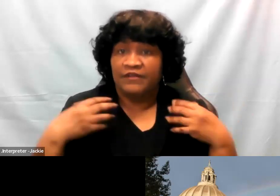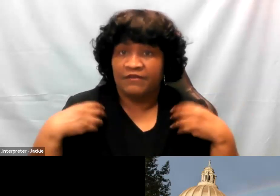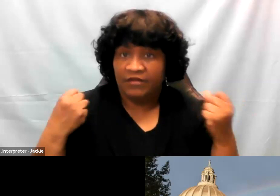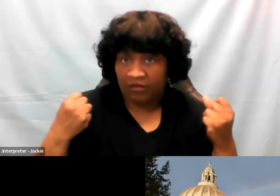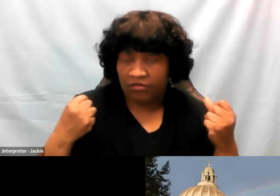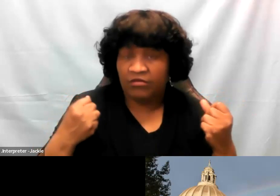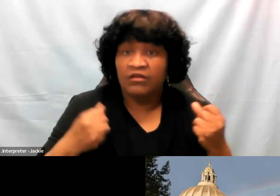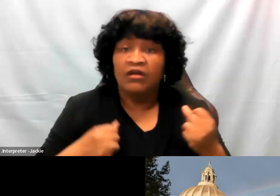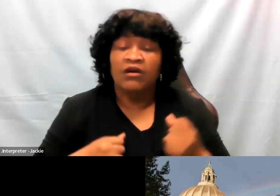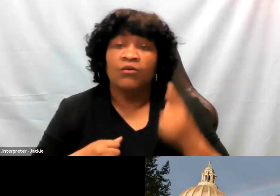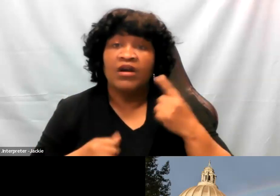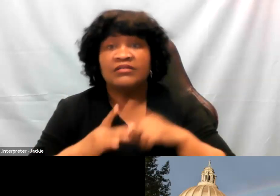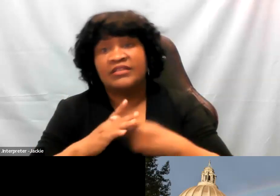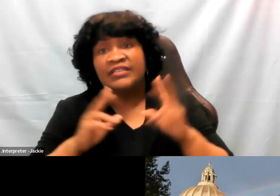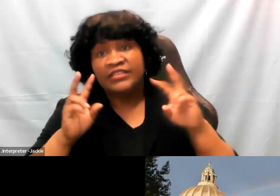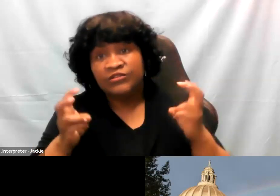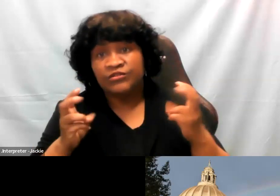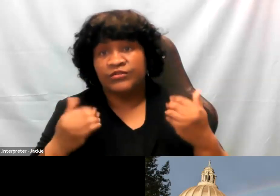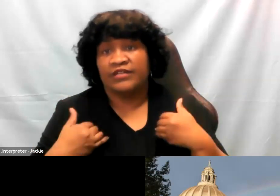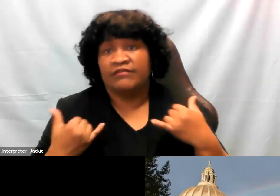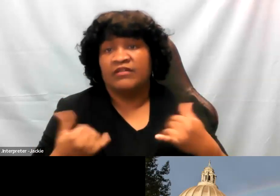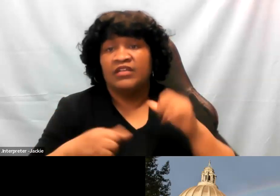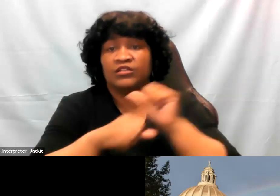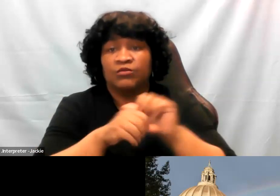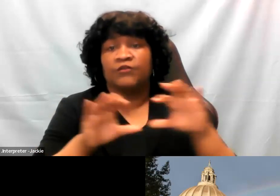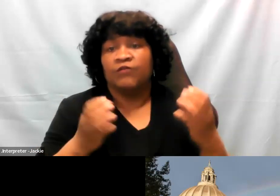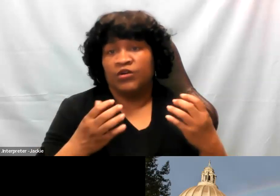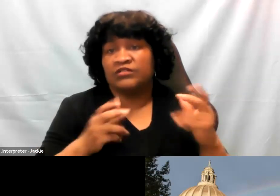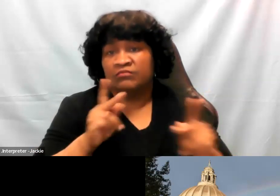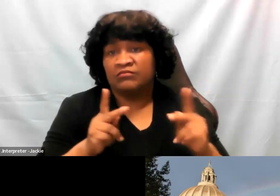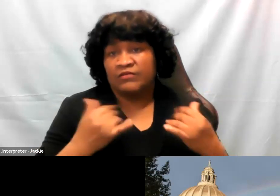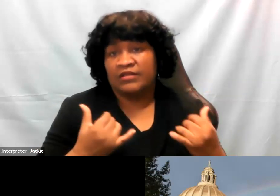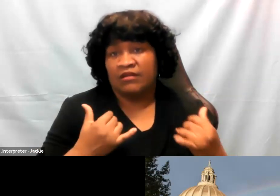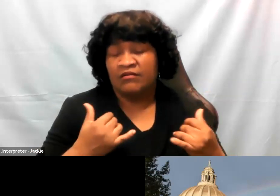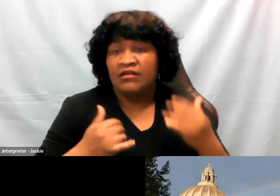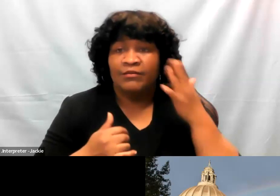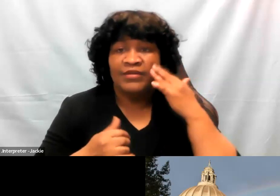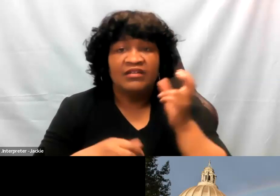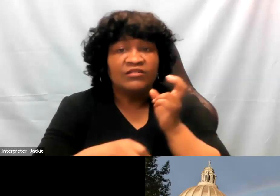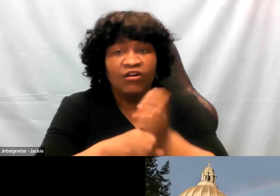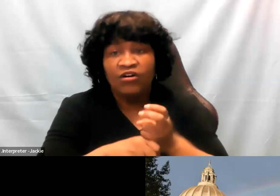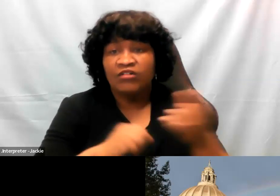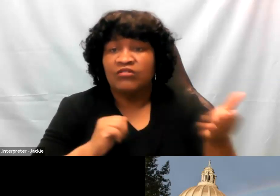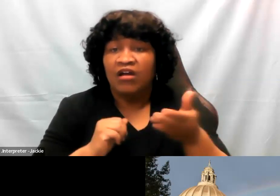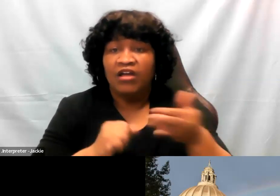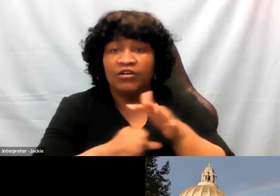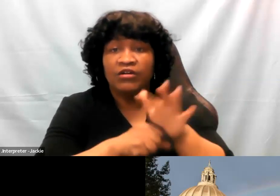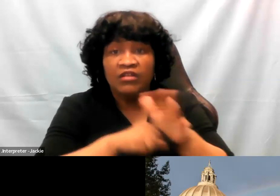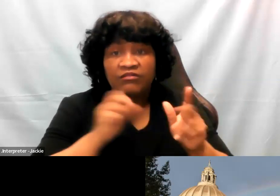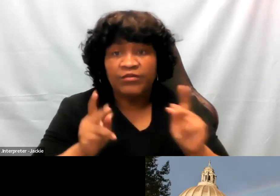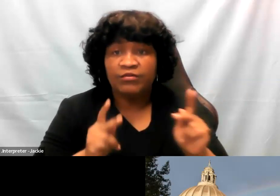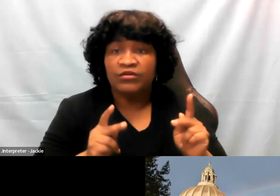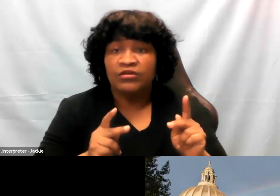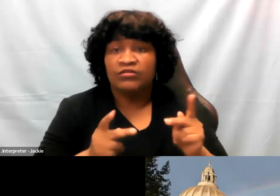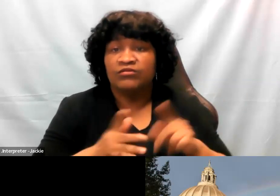the issues and the biggest barriers is workforce, frankly, because it's very hard to hire enough people to start